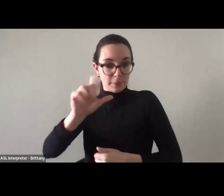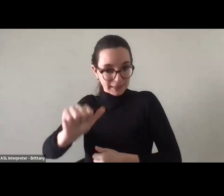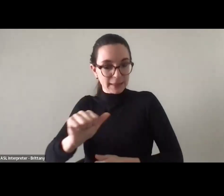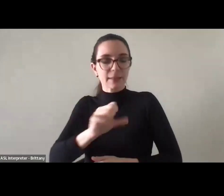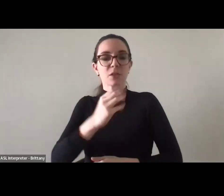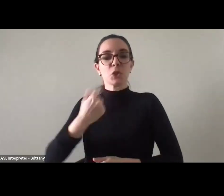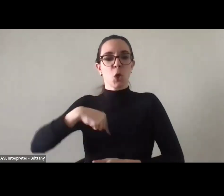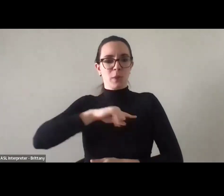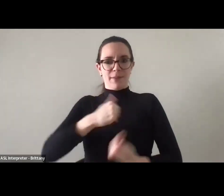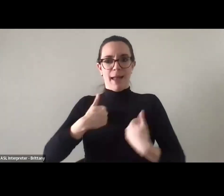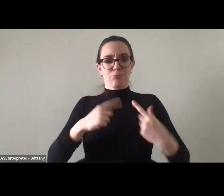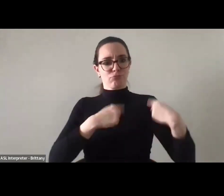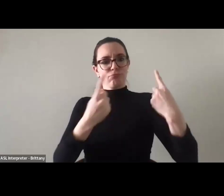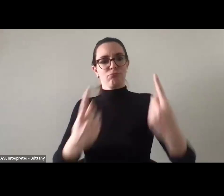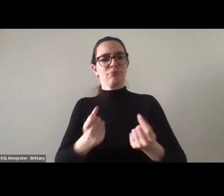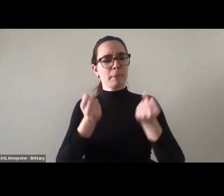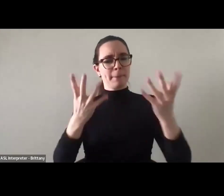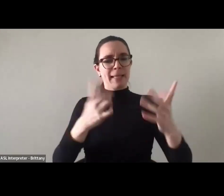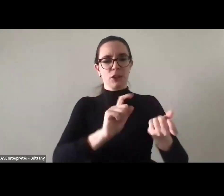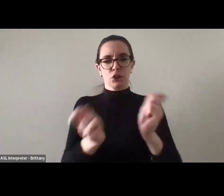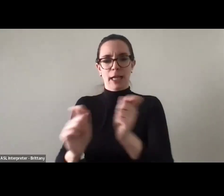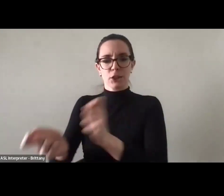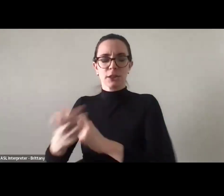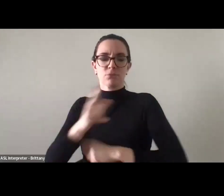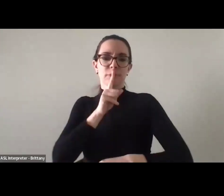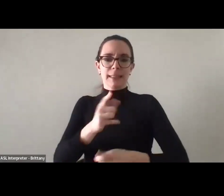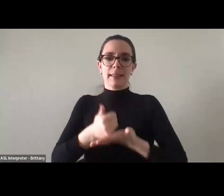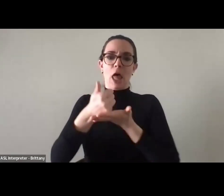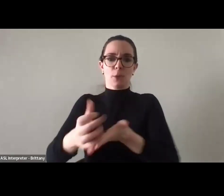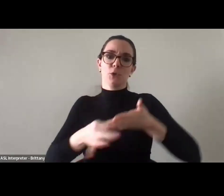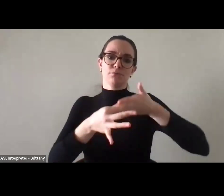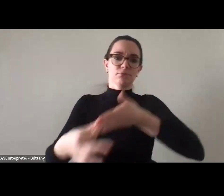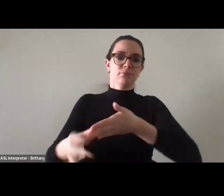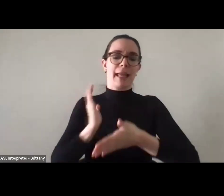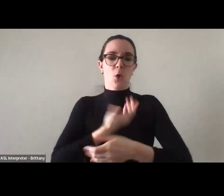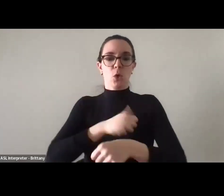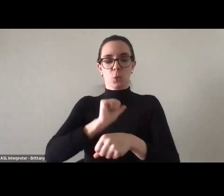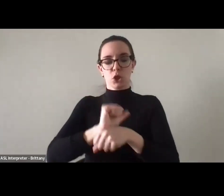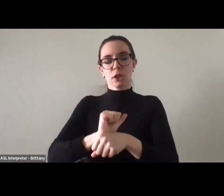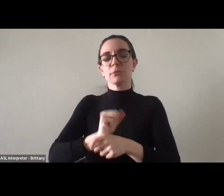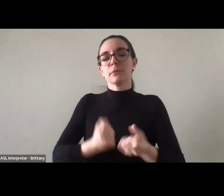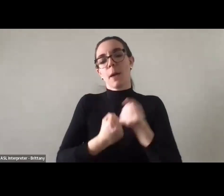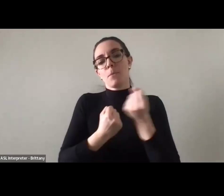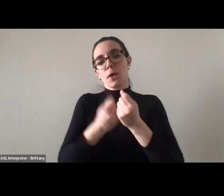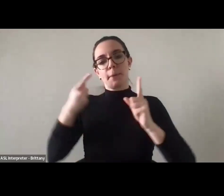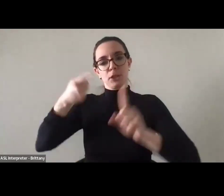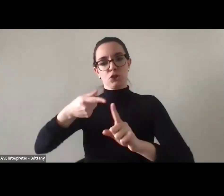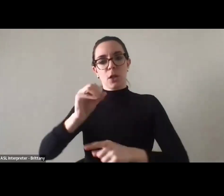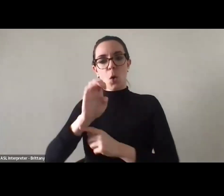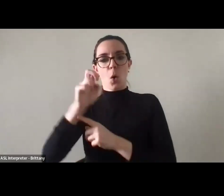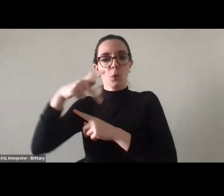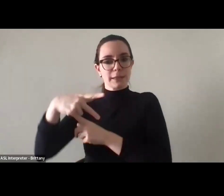had a wealth of changes, and it really has helped drive our work and support the mission at ODEP to improve access to